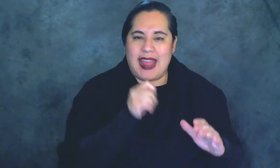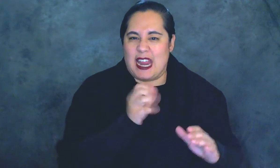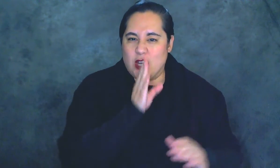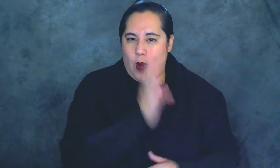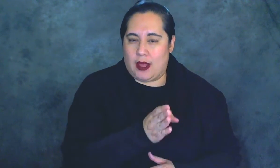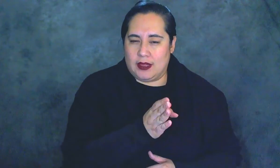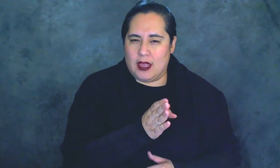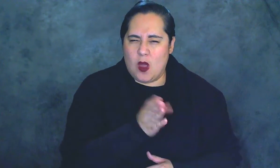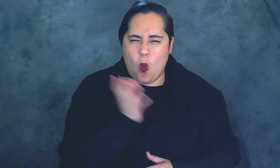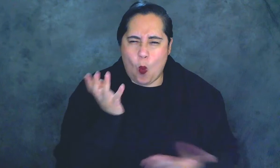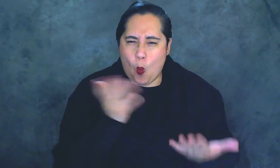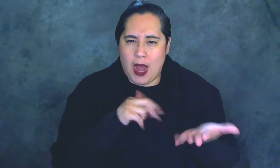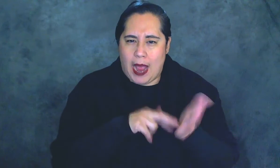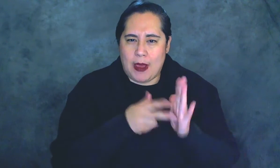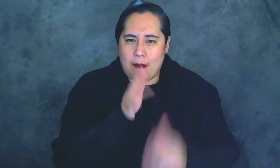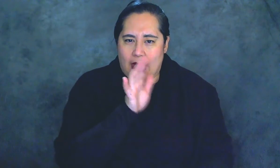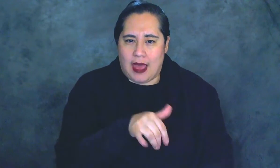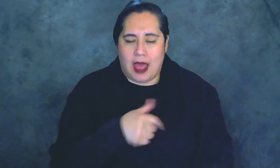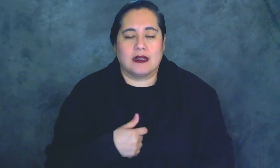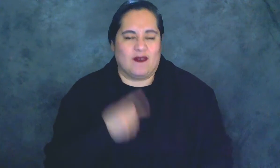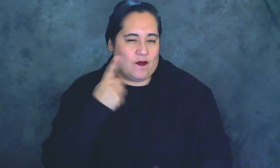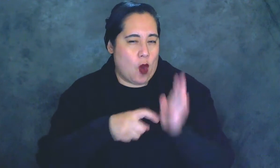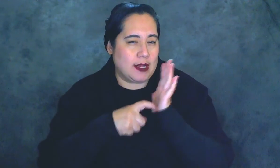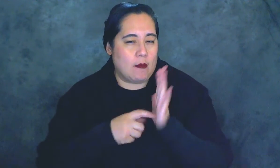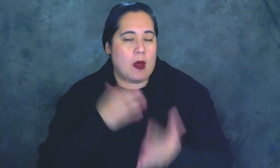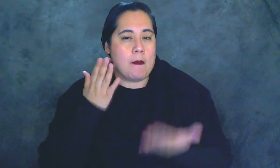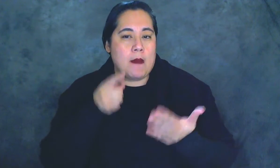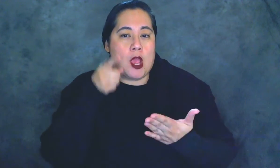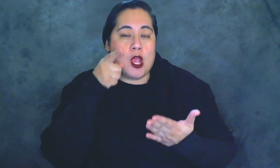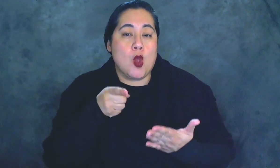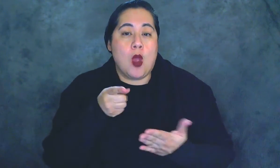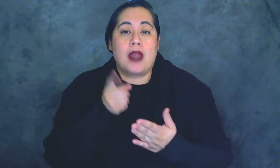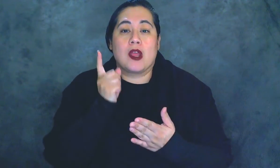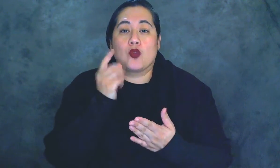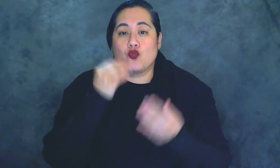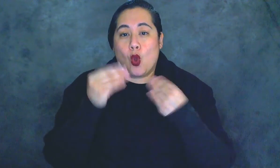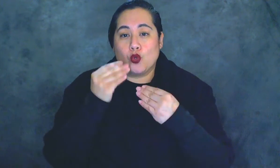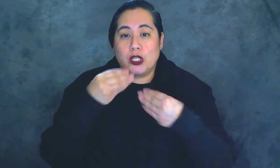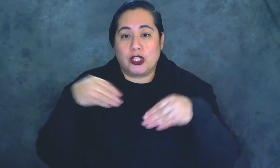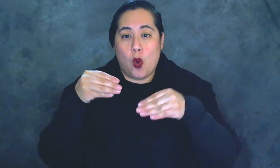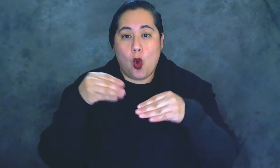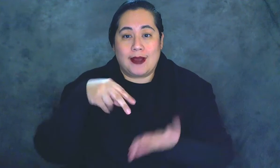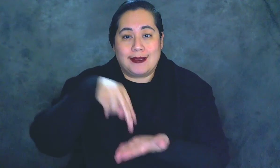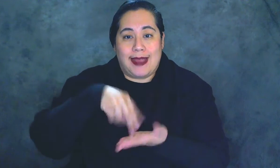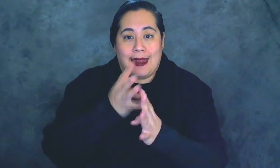by that is, for example, you might be at the grocery store standing in line at the checkout, and you